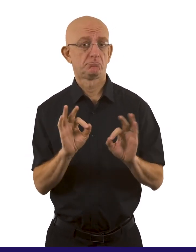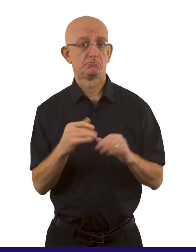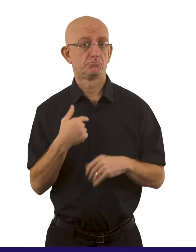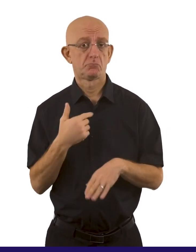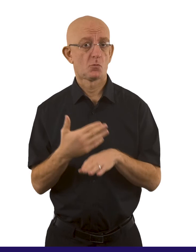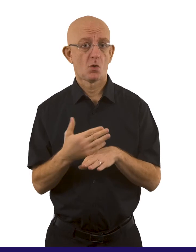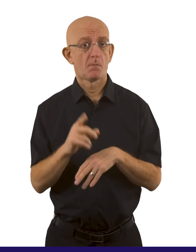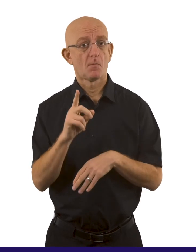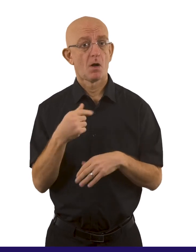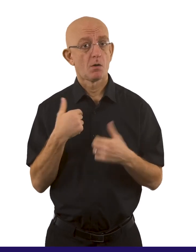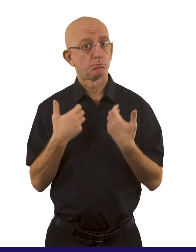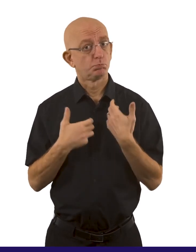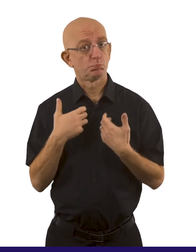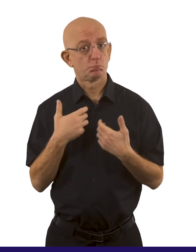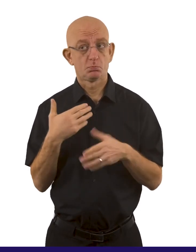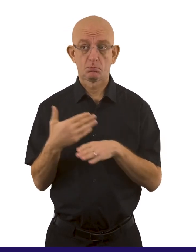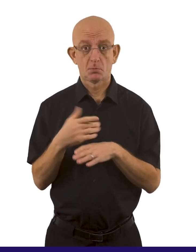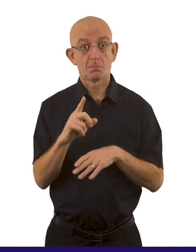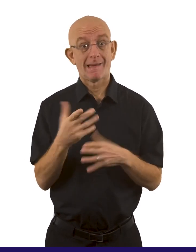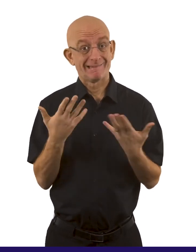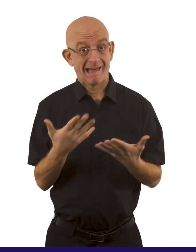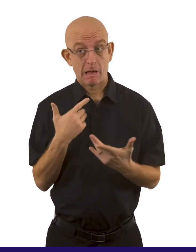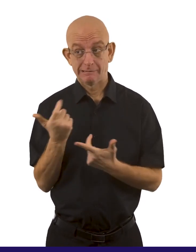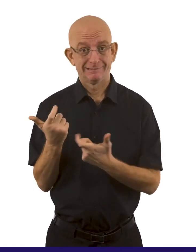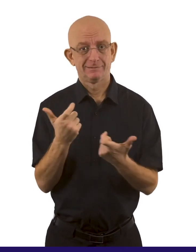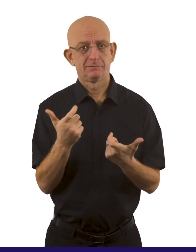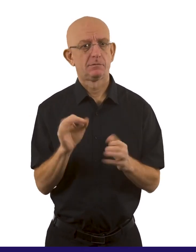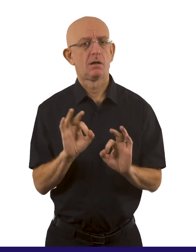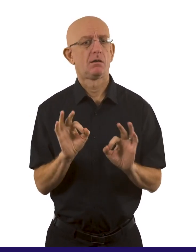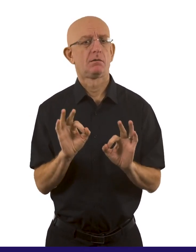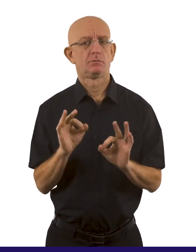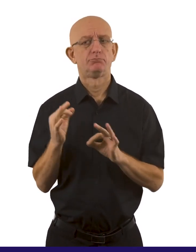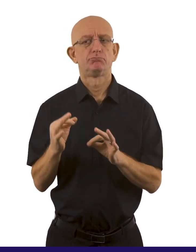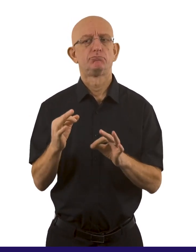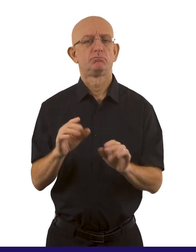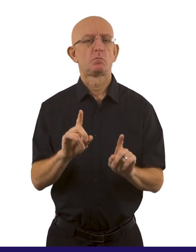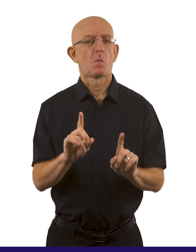No, but interested in employment, though not actively seeking it at this time.